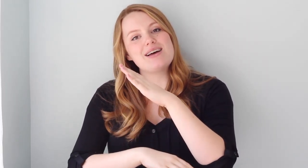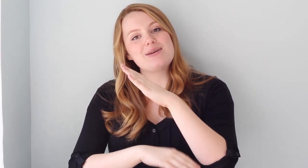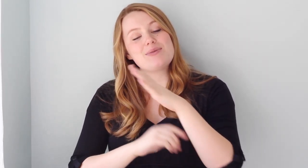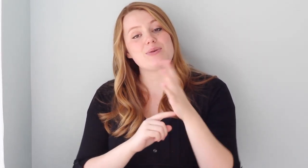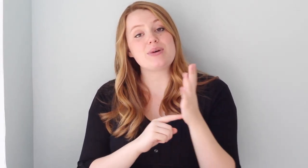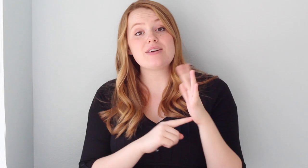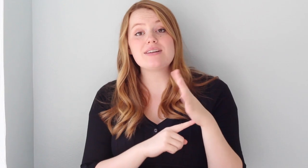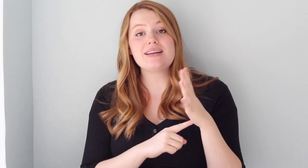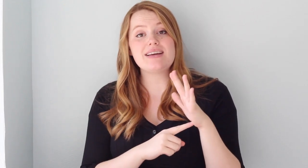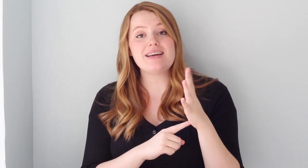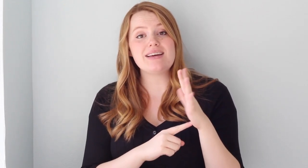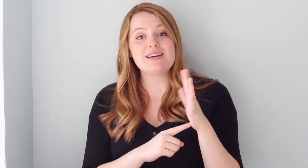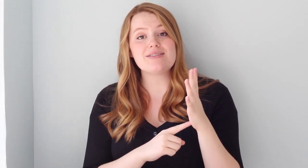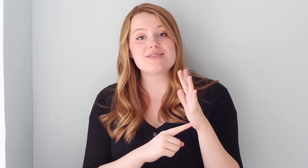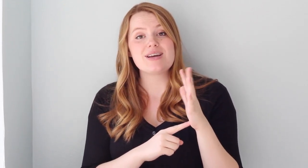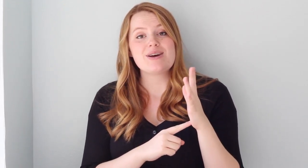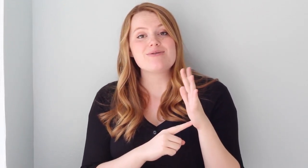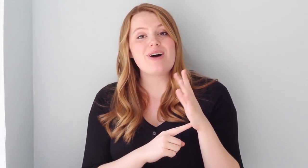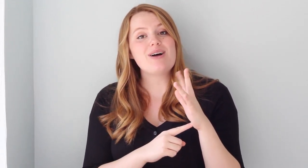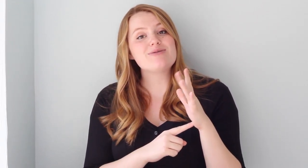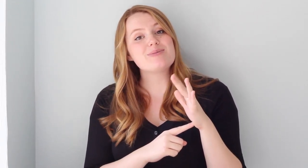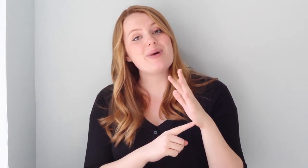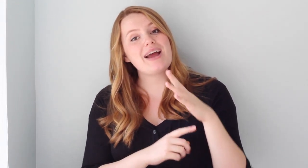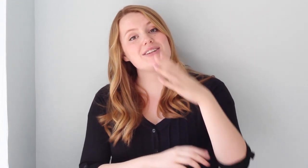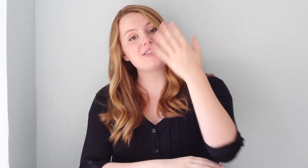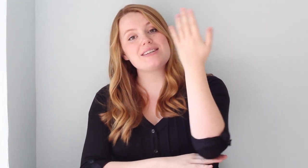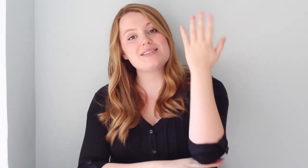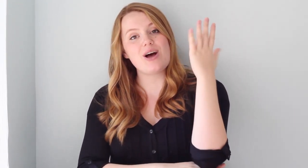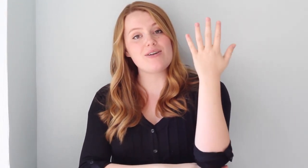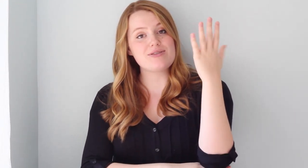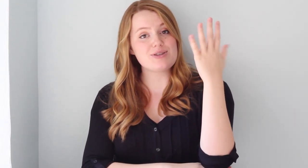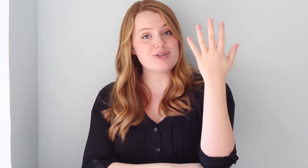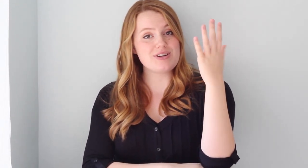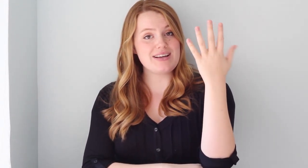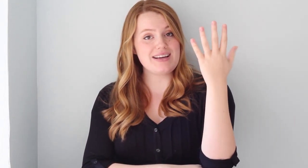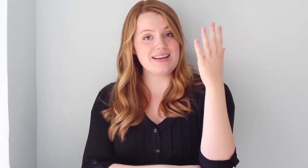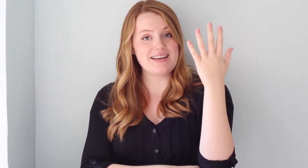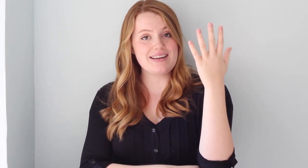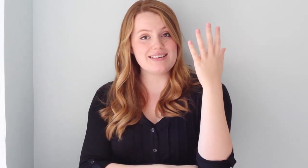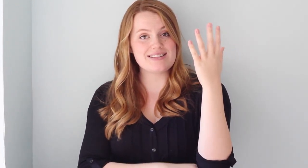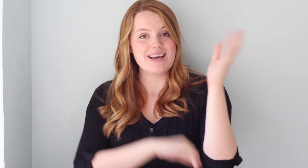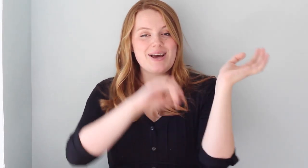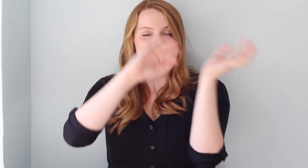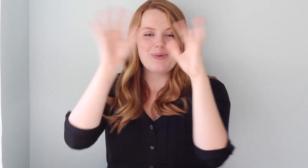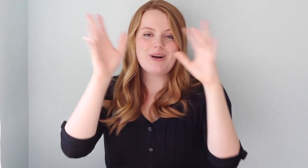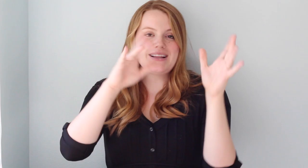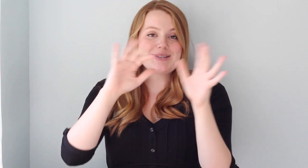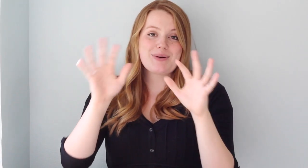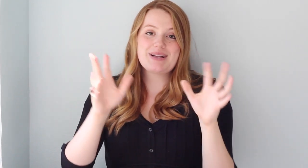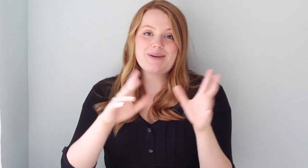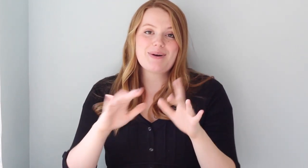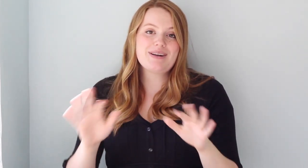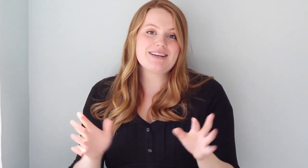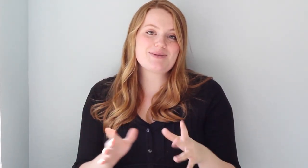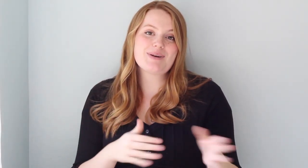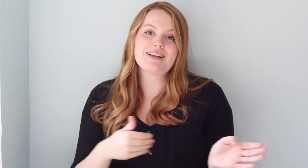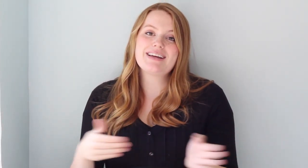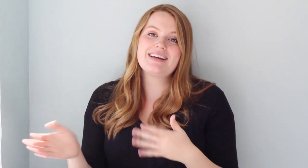time, the withered leaves fall from branches off the trees. Whirly, twirly, whirly, twirly